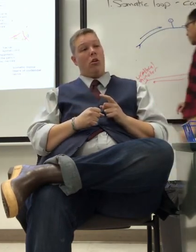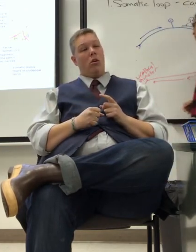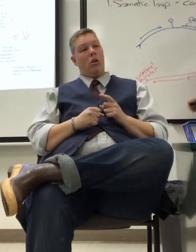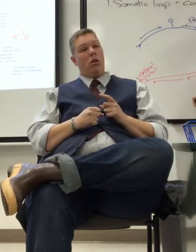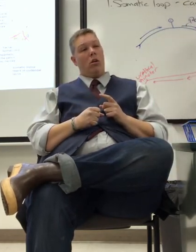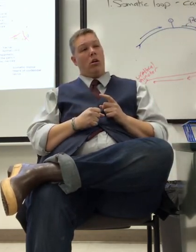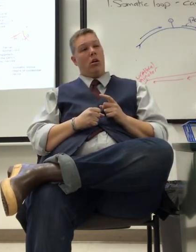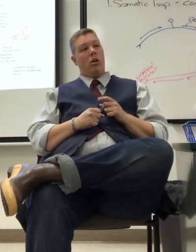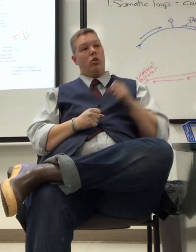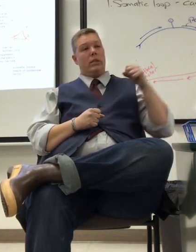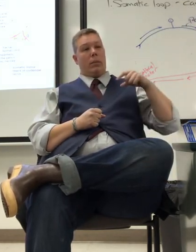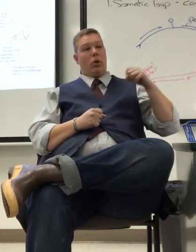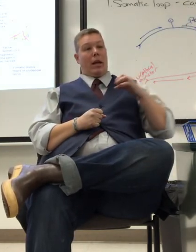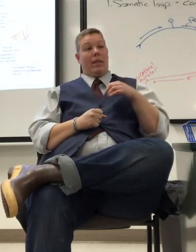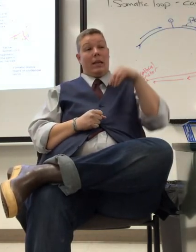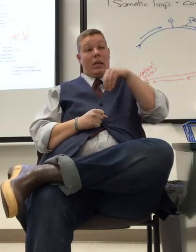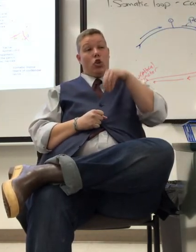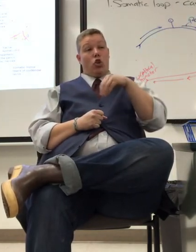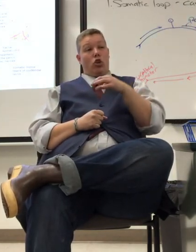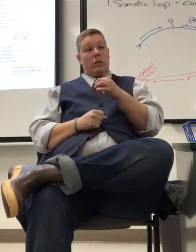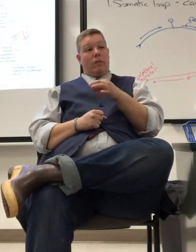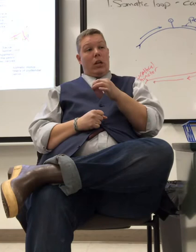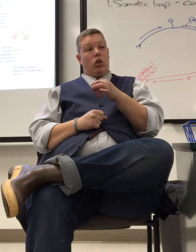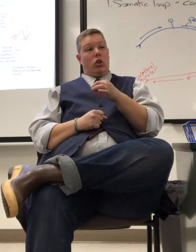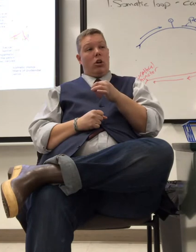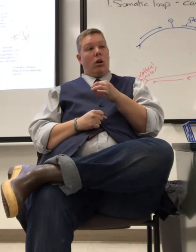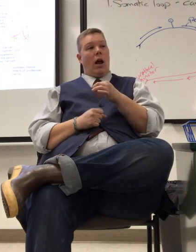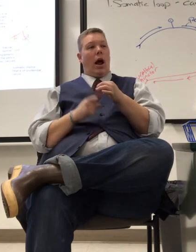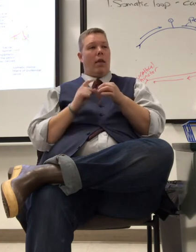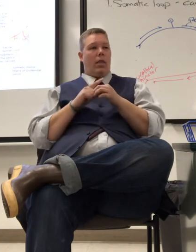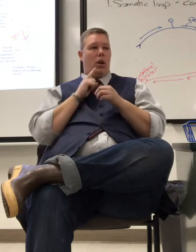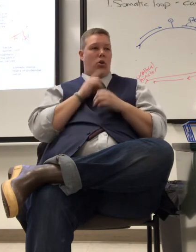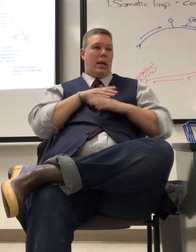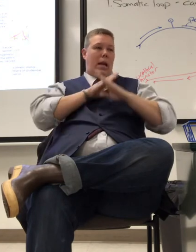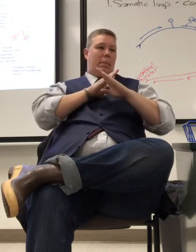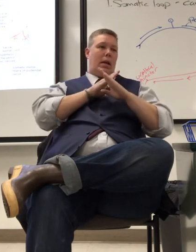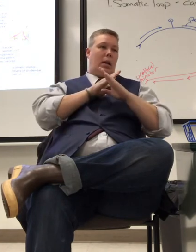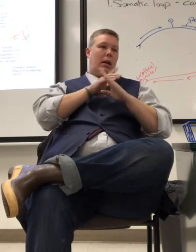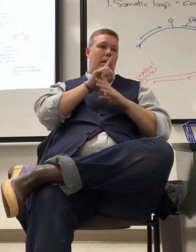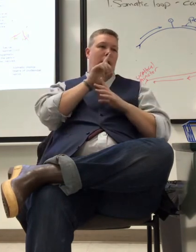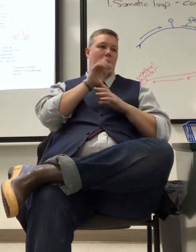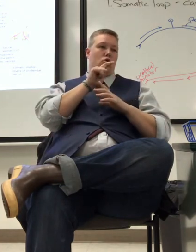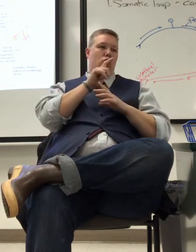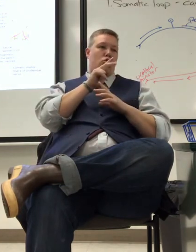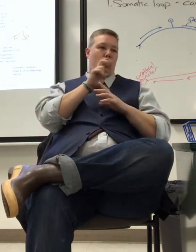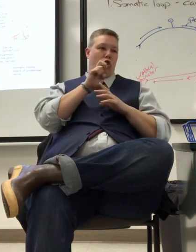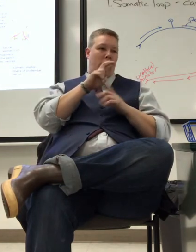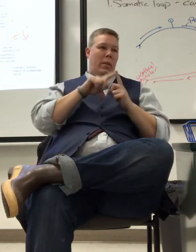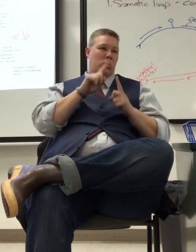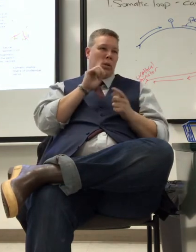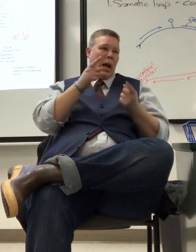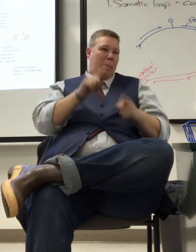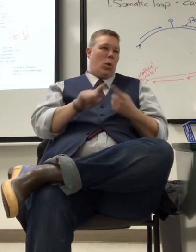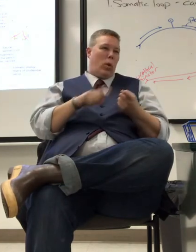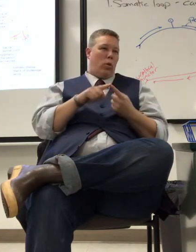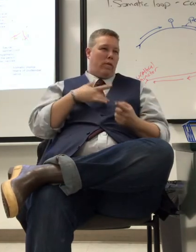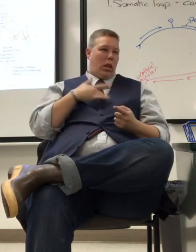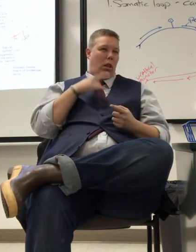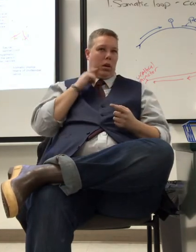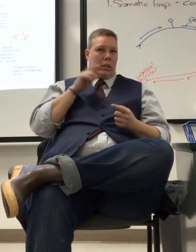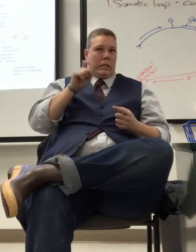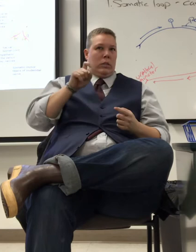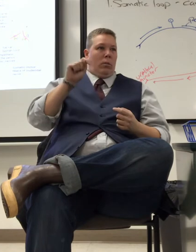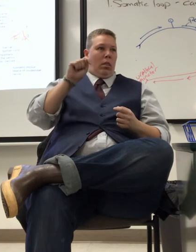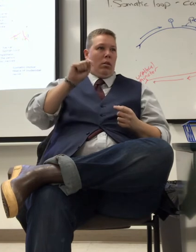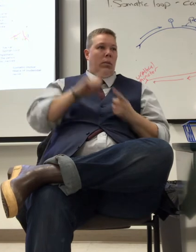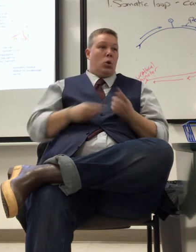You're stimulating the internal sphincter and you're inhibiting detrusor. That's what's happening when you feel the urge to go. And then what do? You get